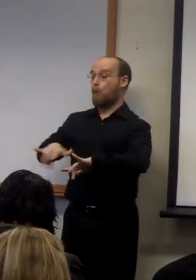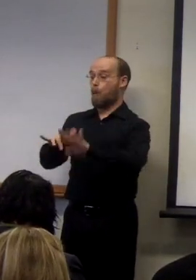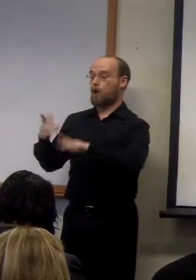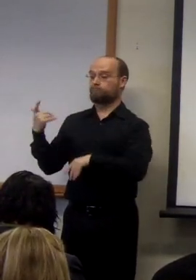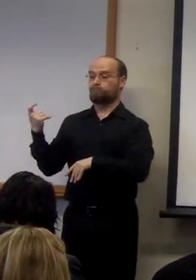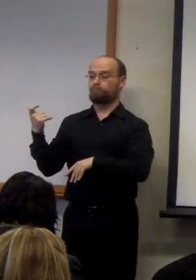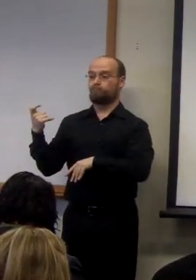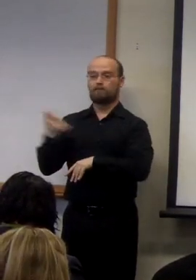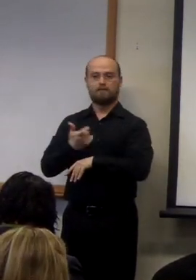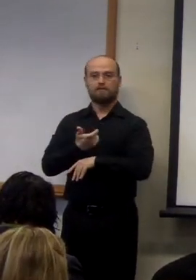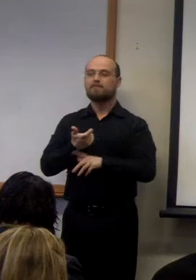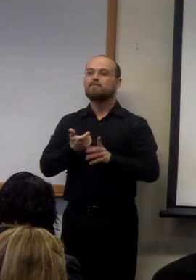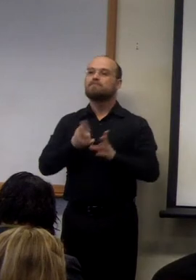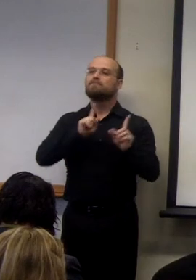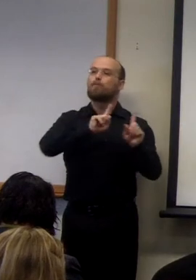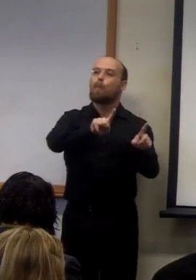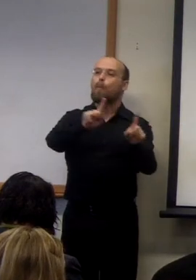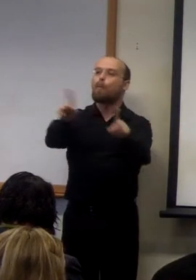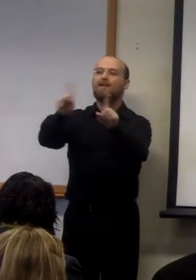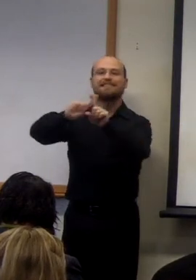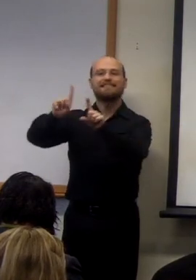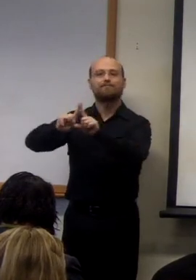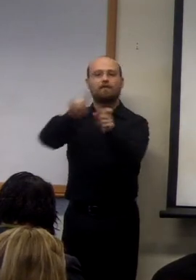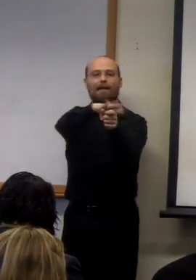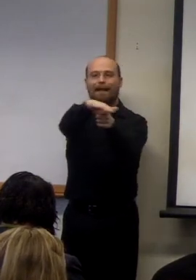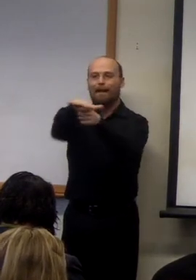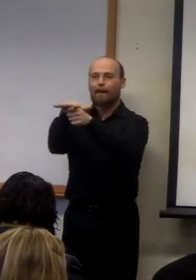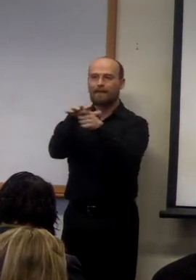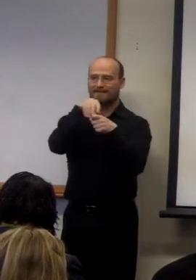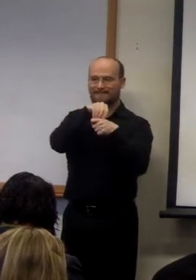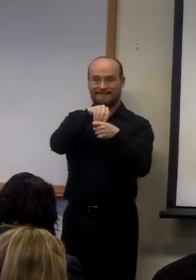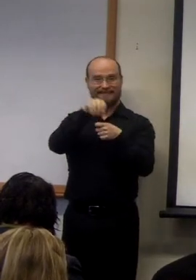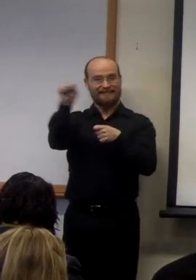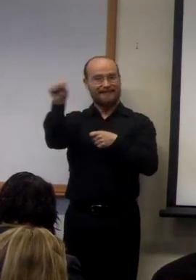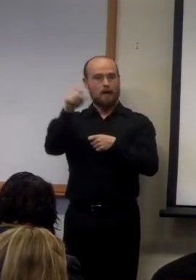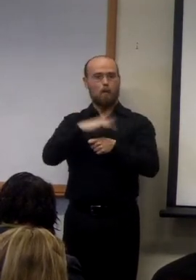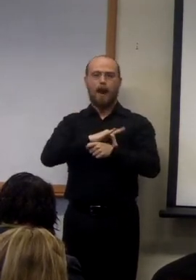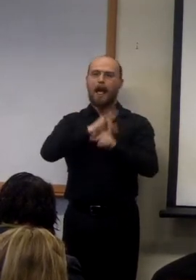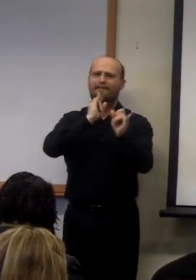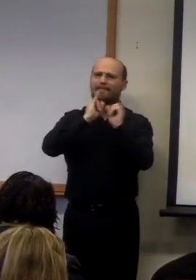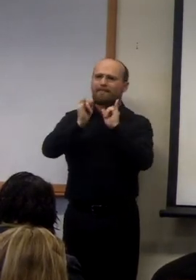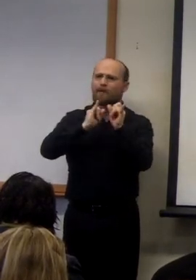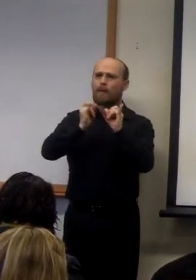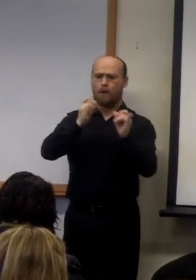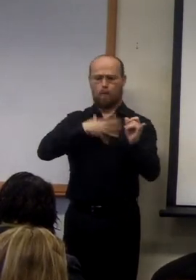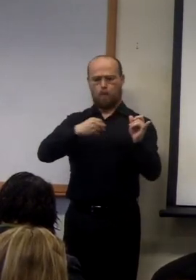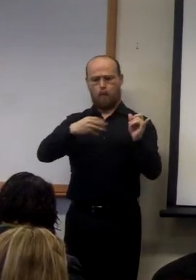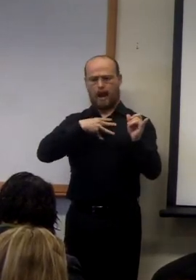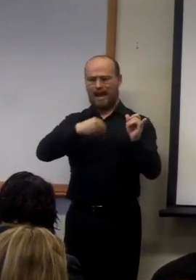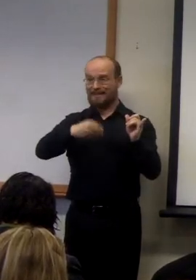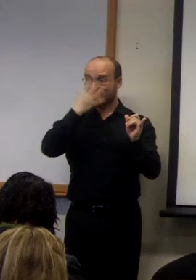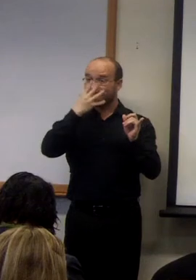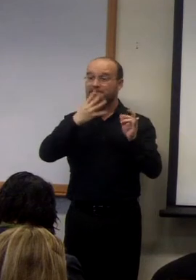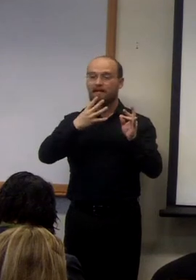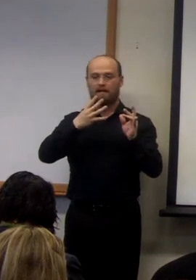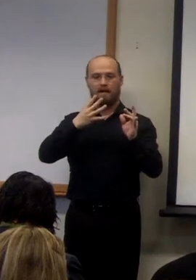town to different neighborhoods of Seattle, and I was interviewing white people about race and